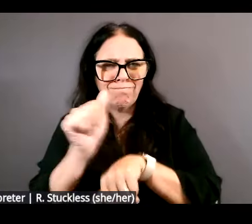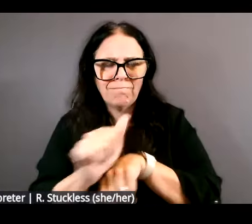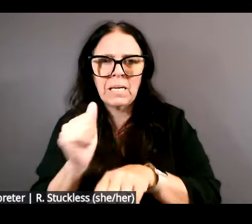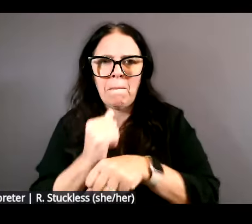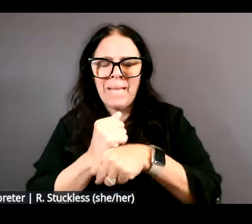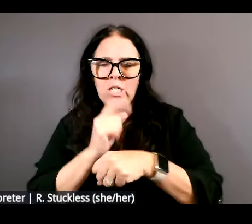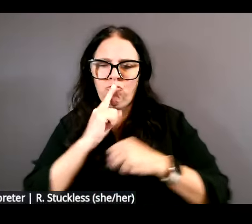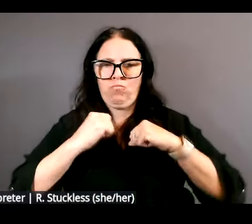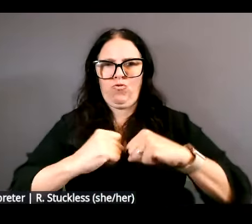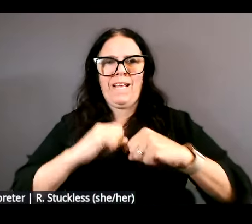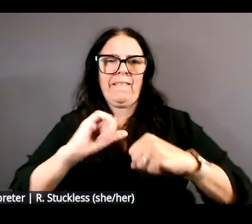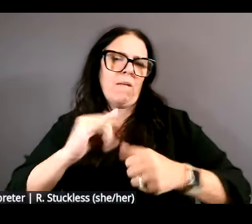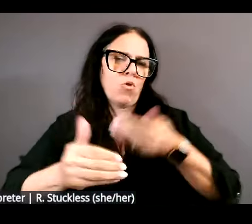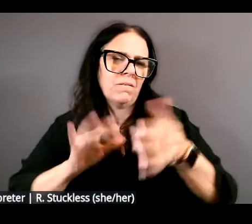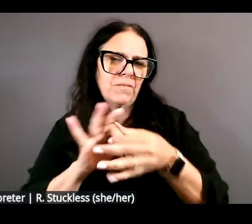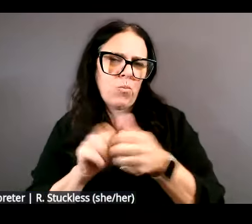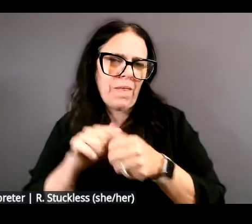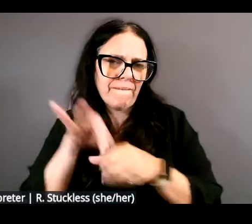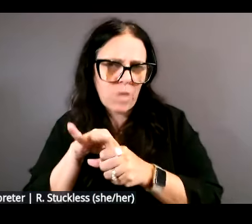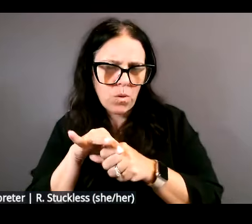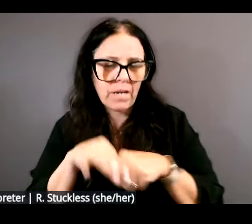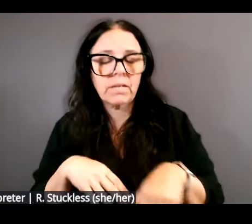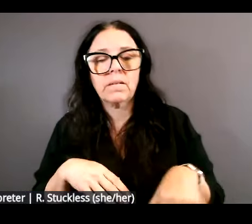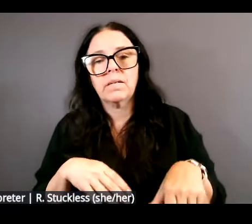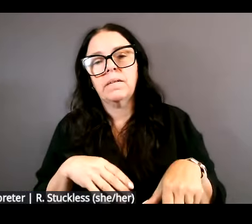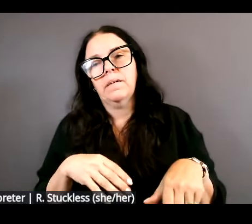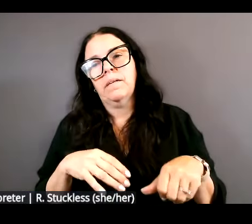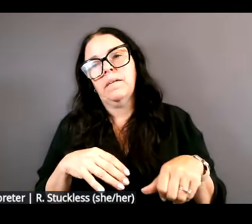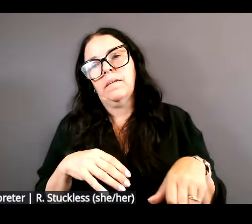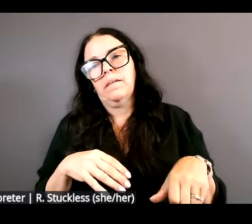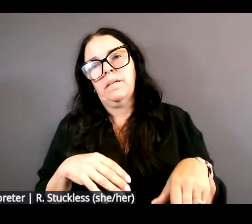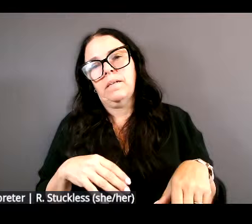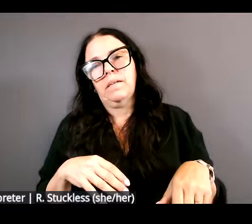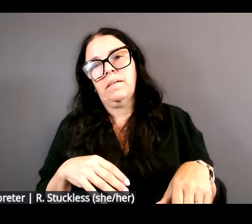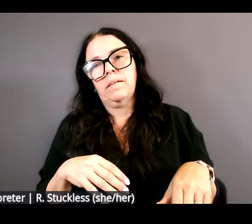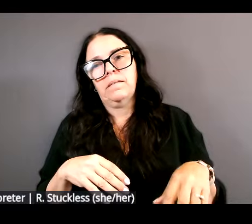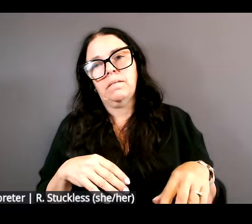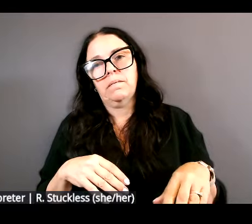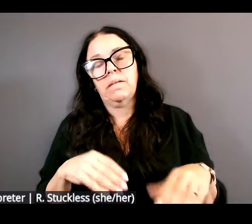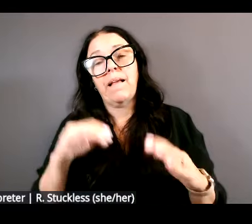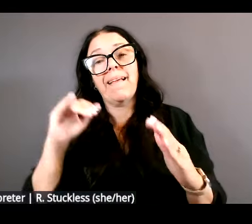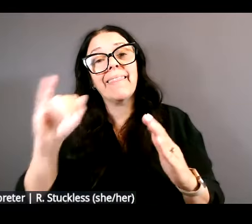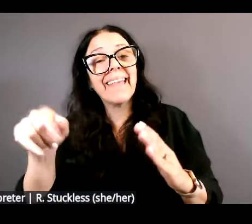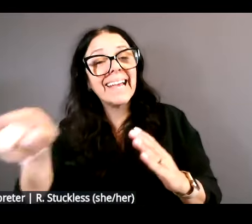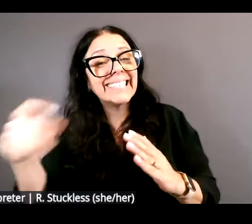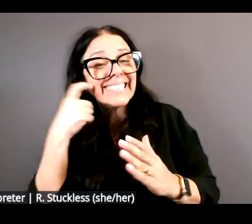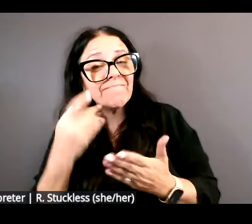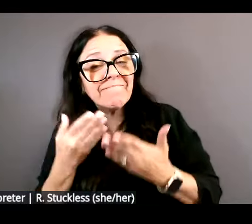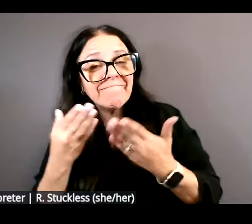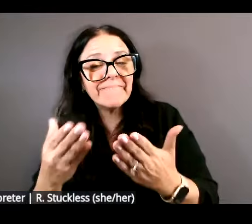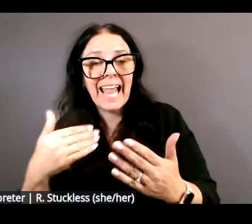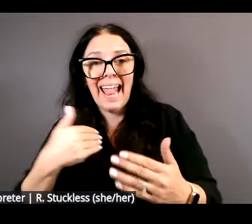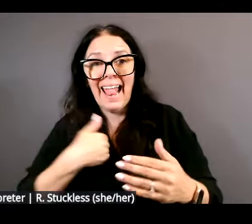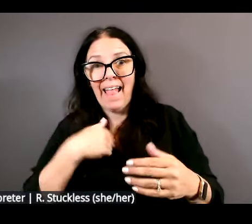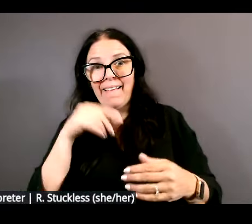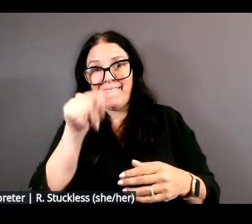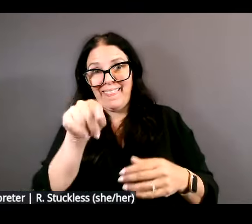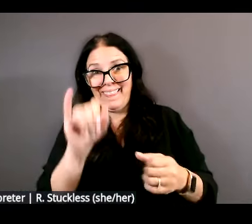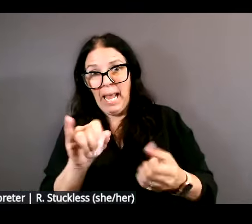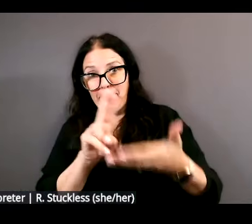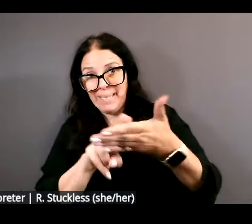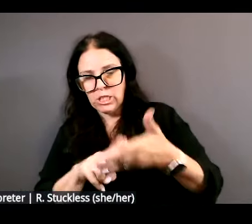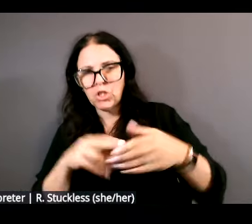process. As a recommendation, the docket sounds like a great idea when it comes to the initiatives, the citizen